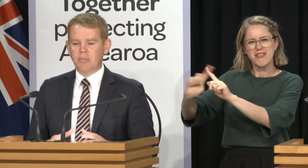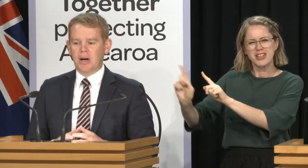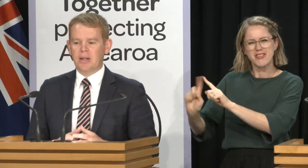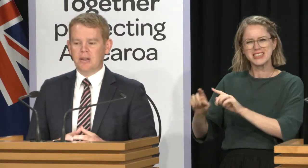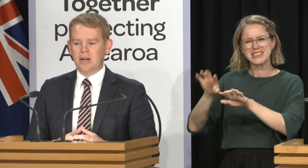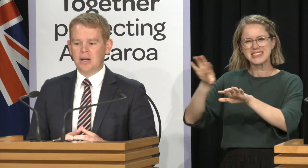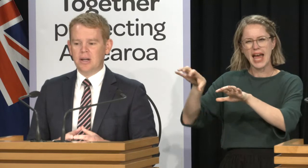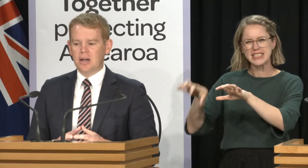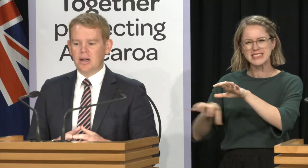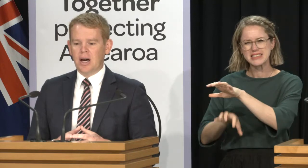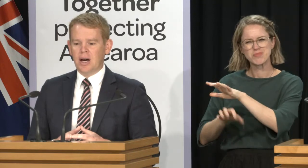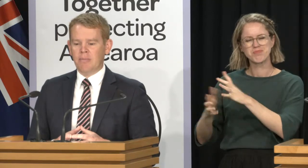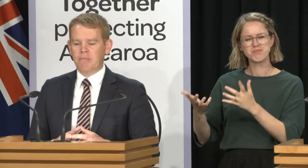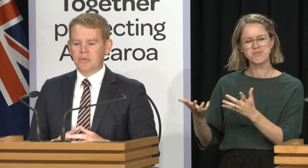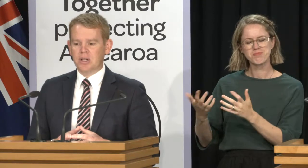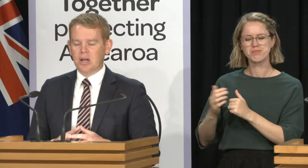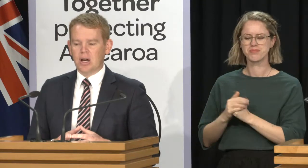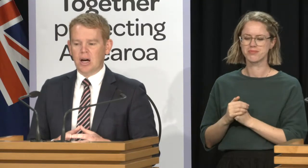too that